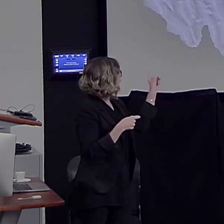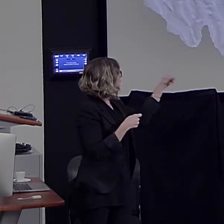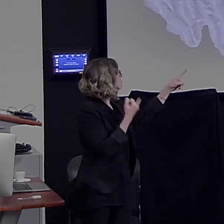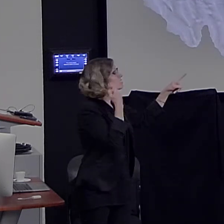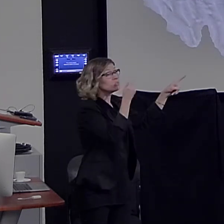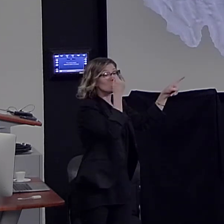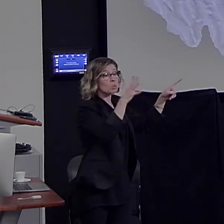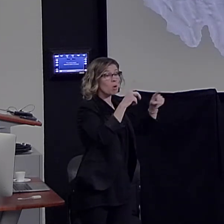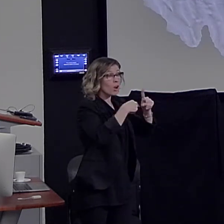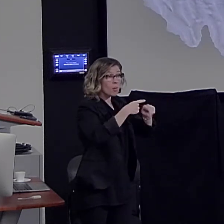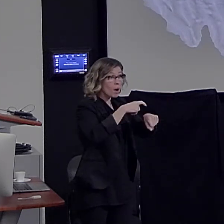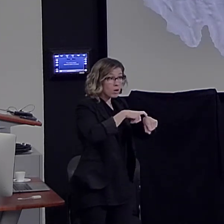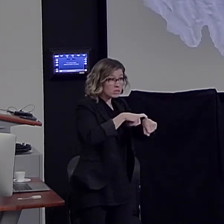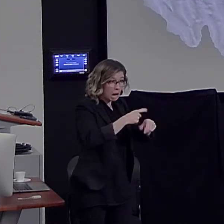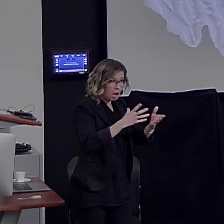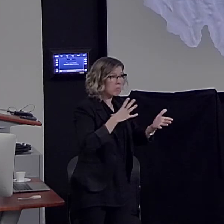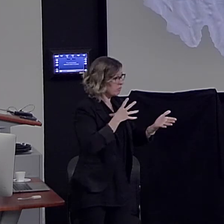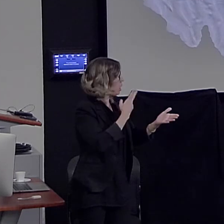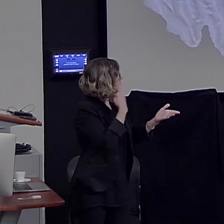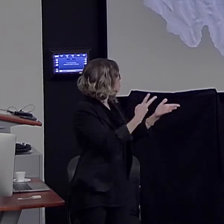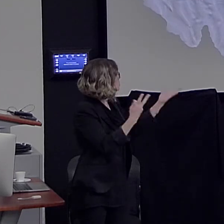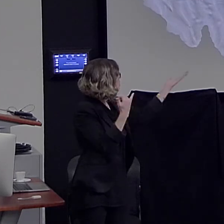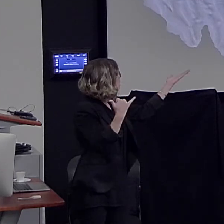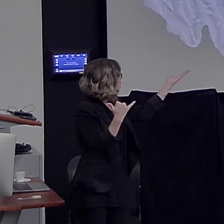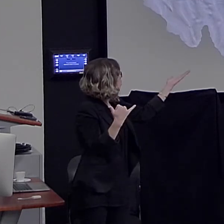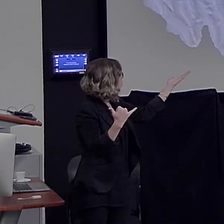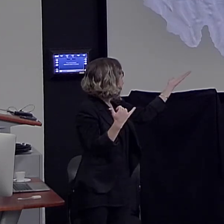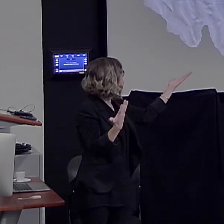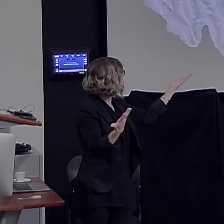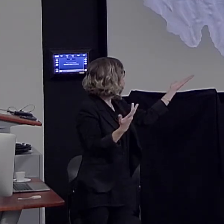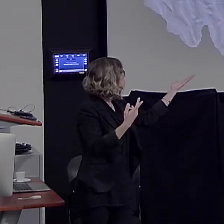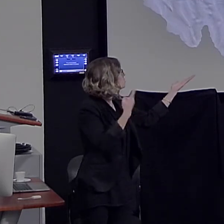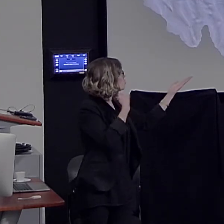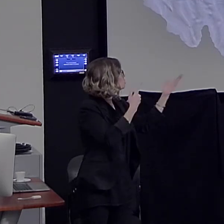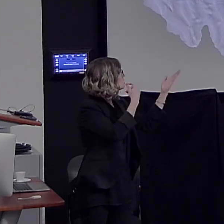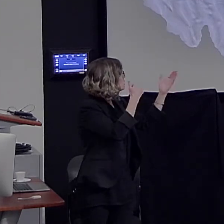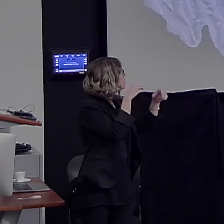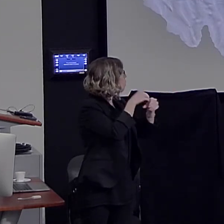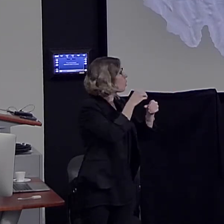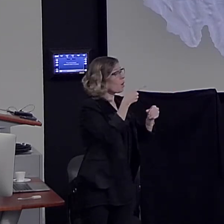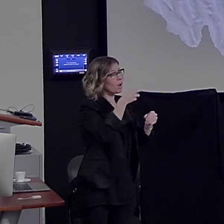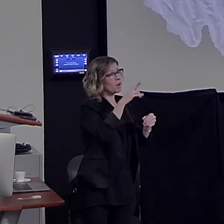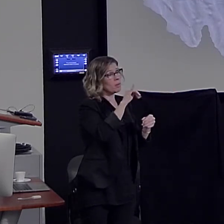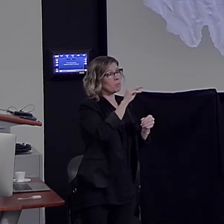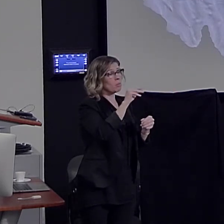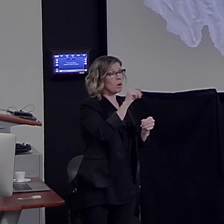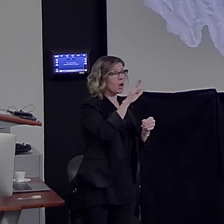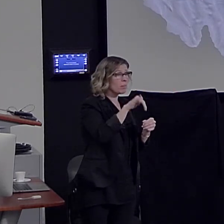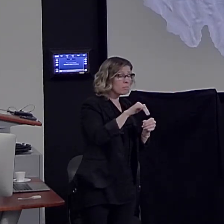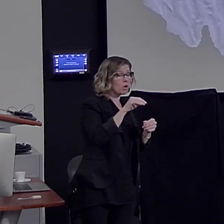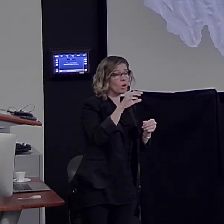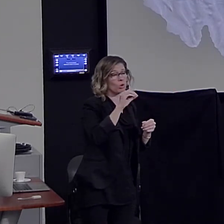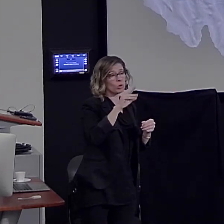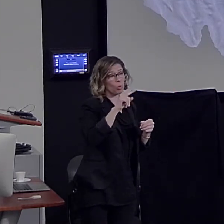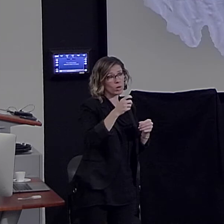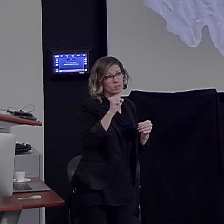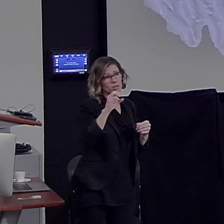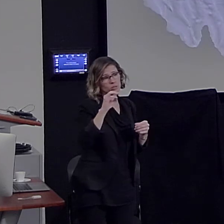time. Well, you see activation, this yellow spot in the primary somatosensory cortex.